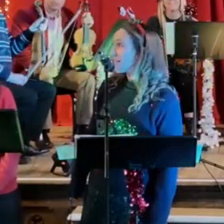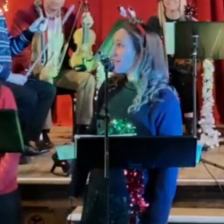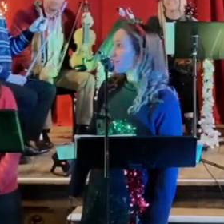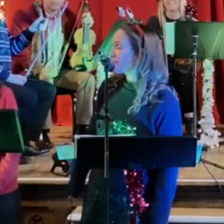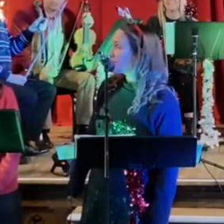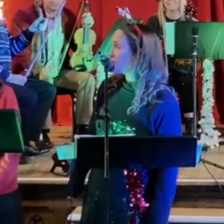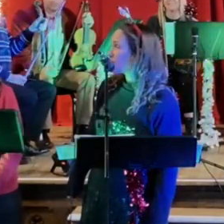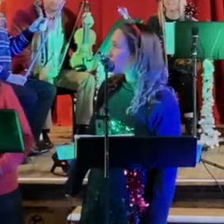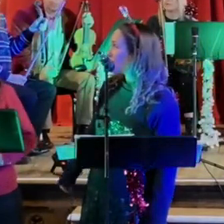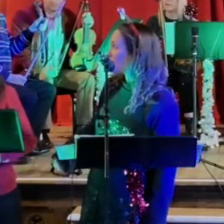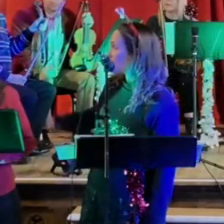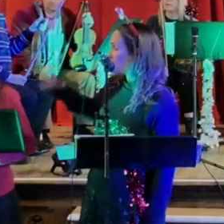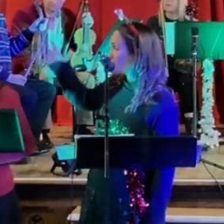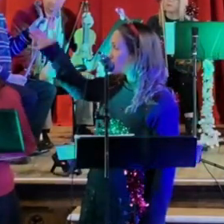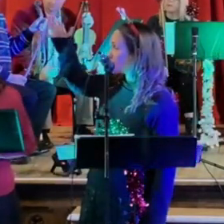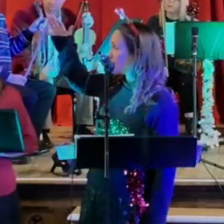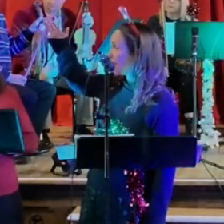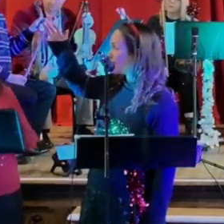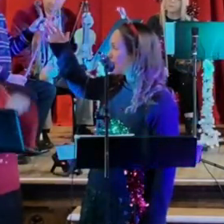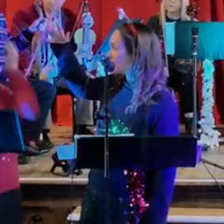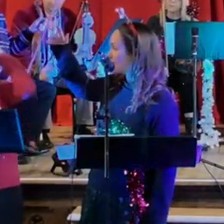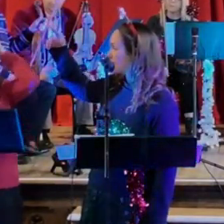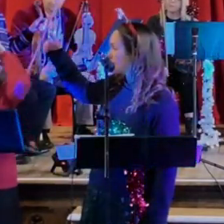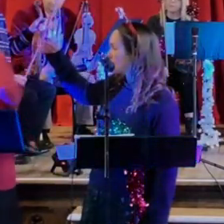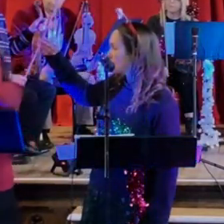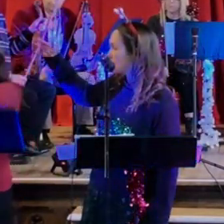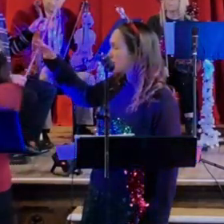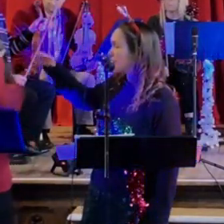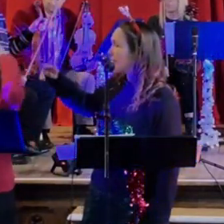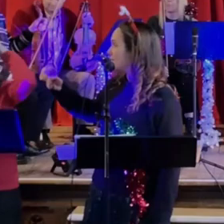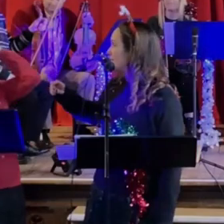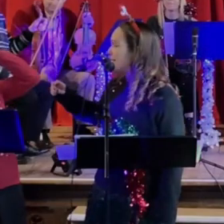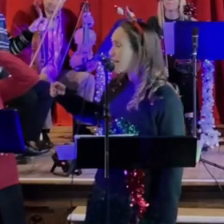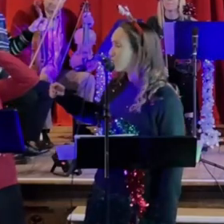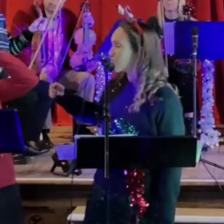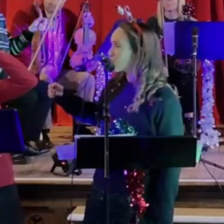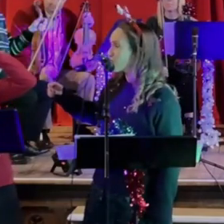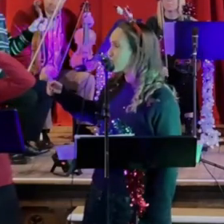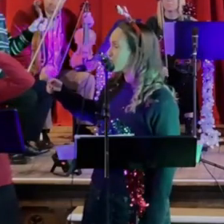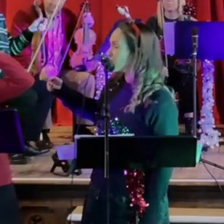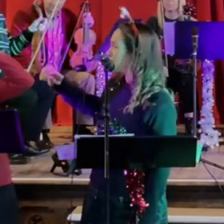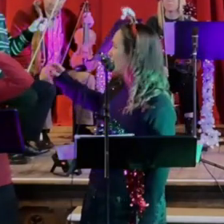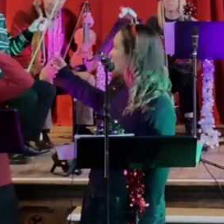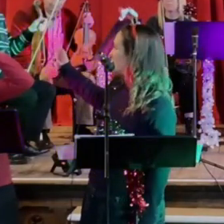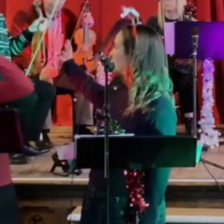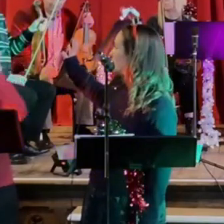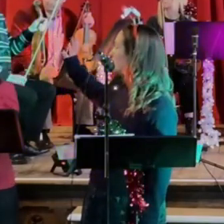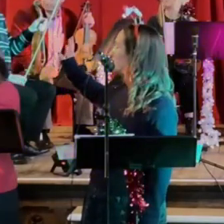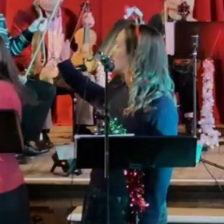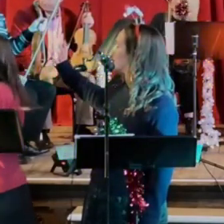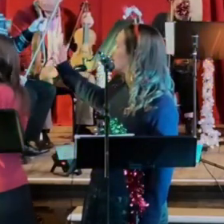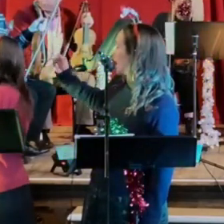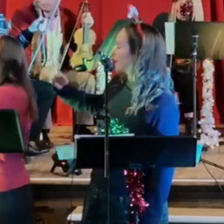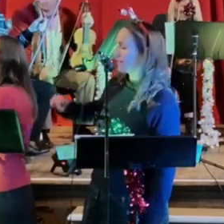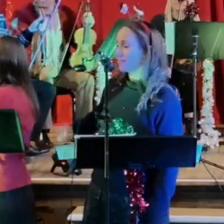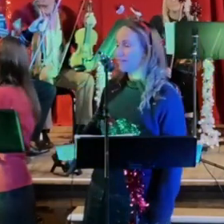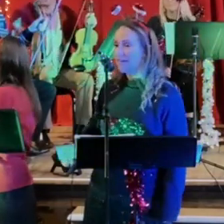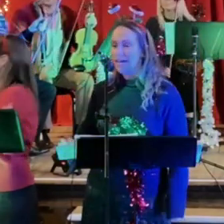singers, have you got your Christmassy hair bands? Check. Yes. Have we got the Christmas tree lights on? Check. Have we